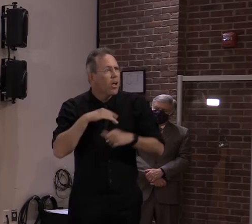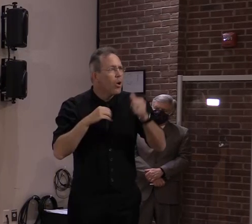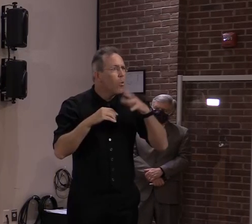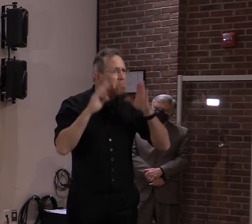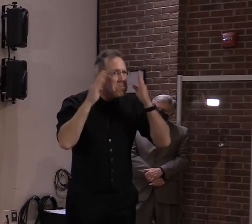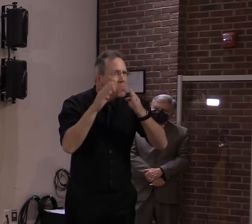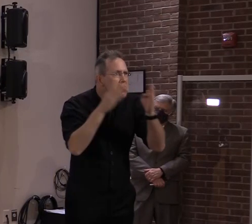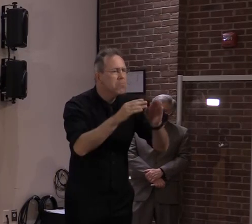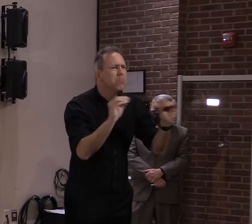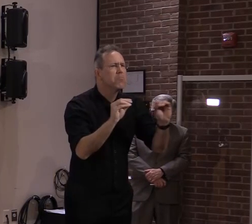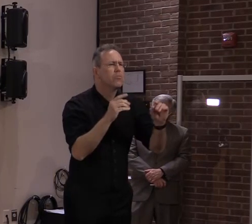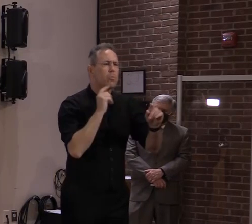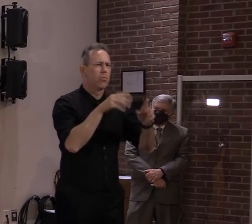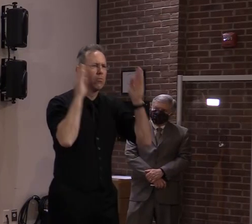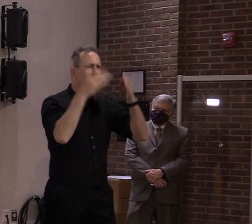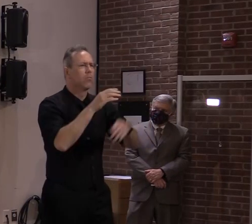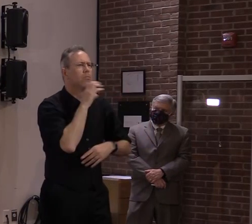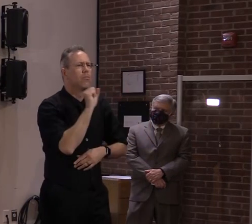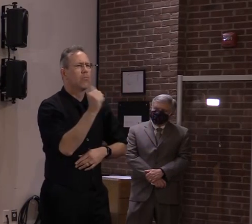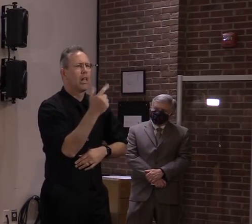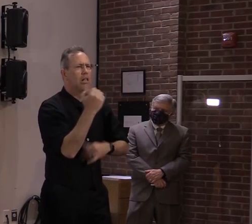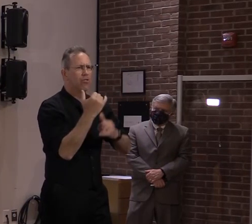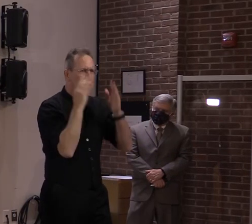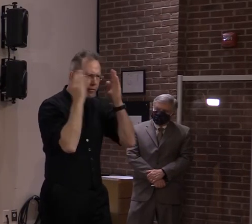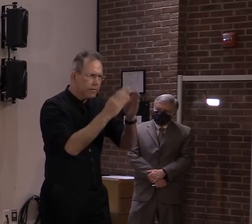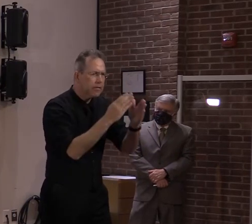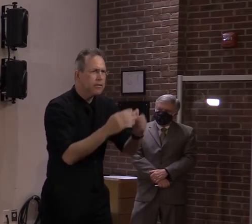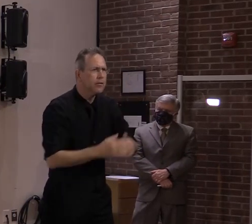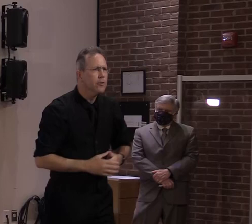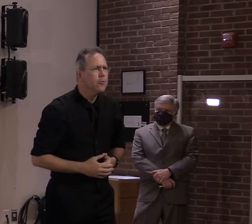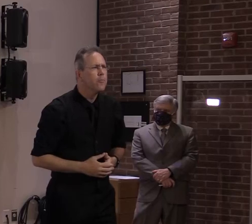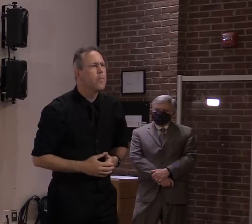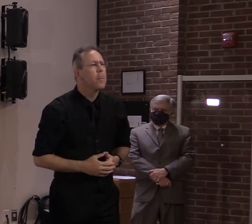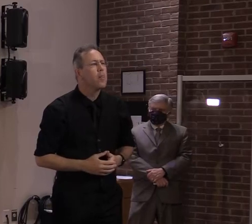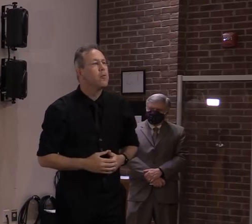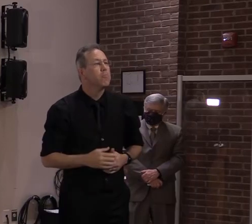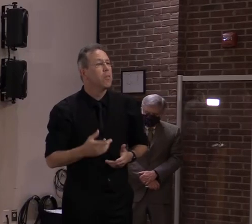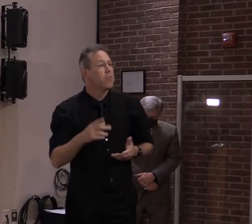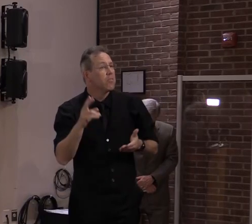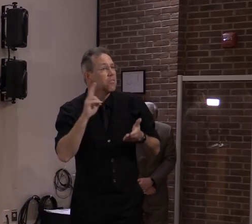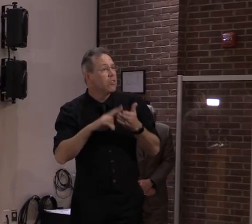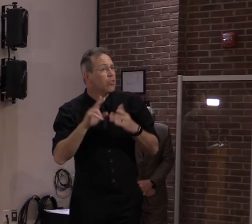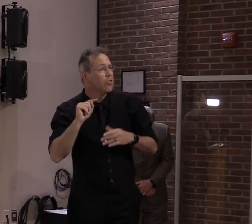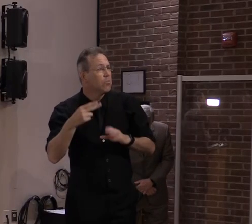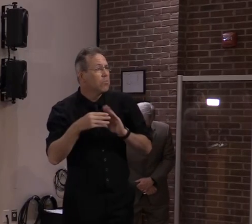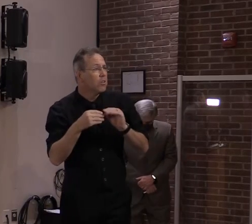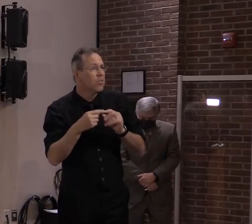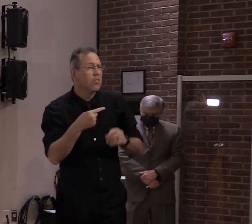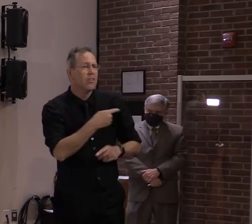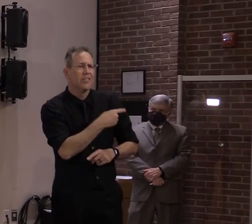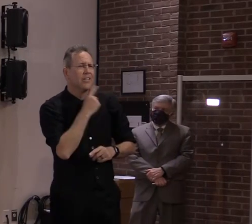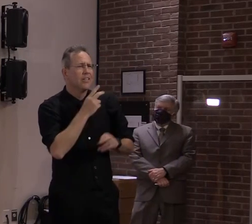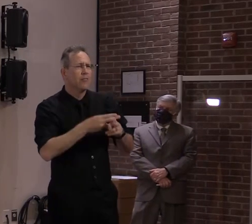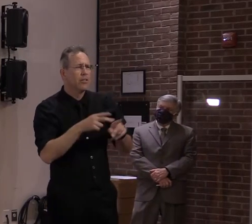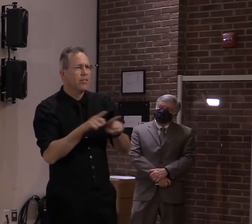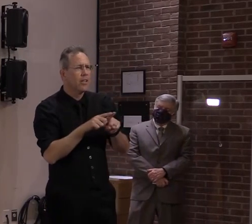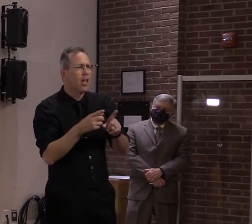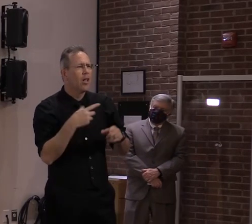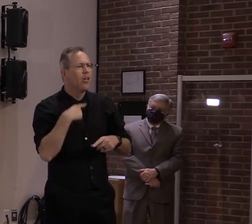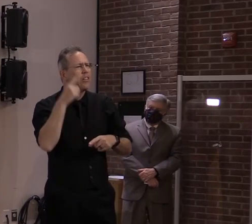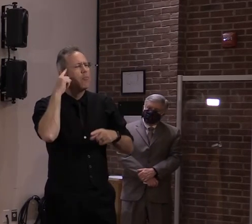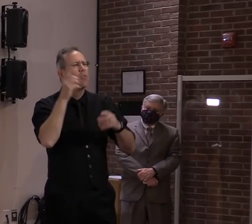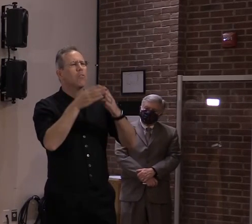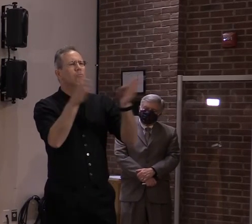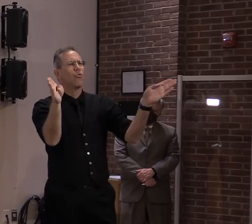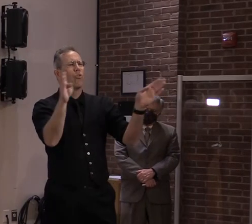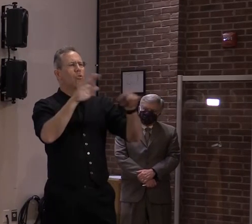well. As the Secretary said, we've done much more just thinking about the age group in general.